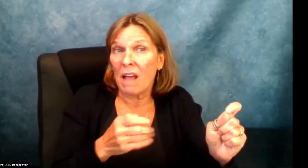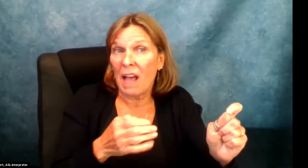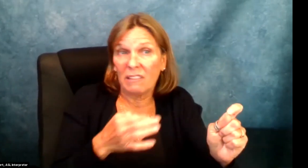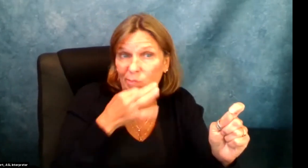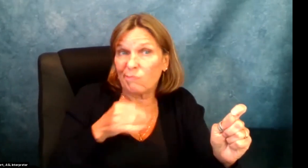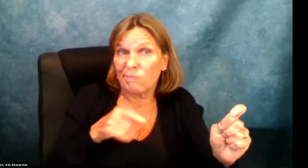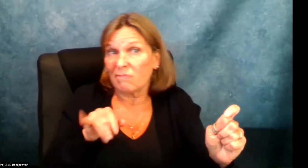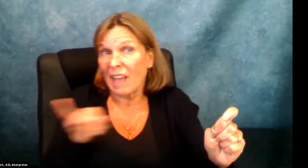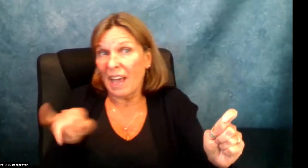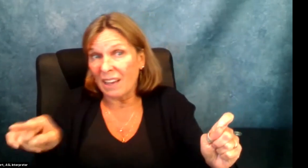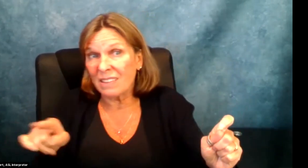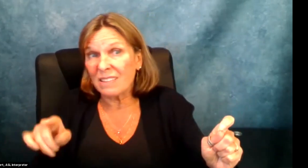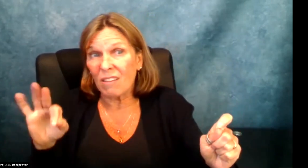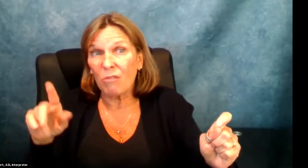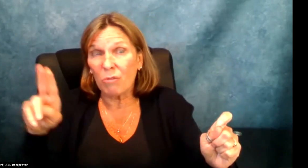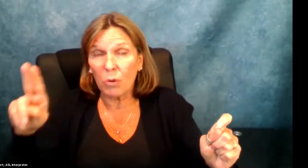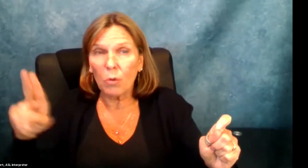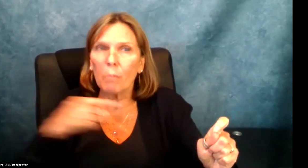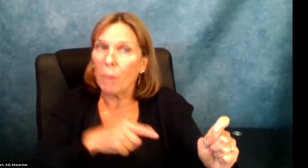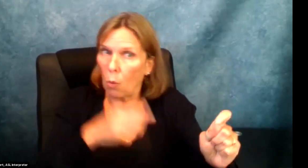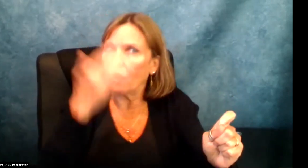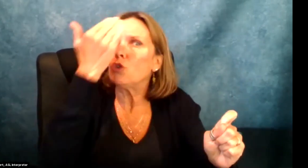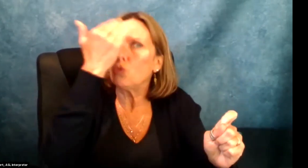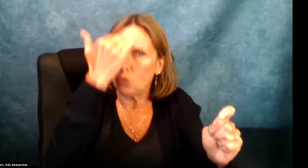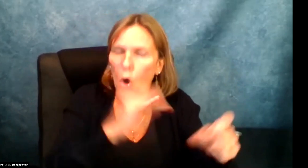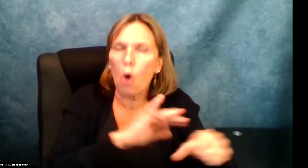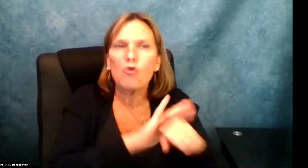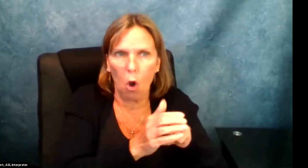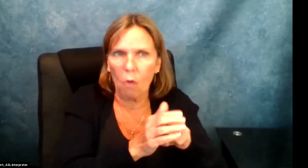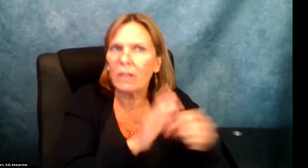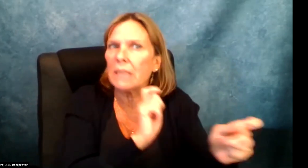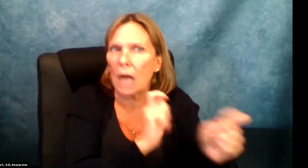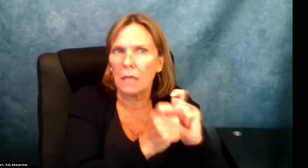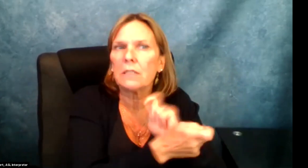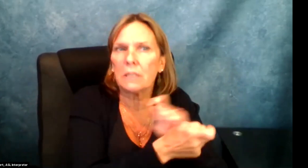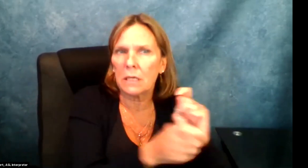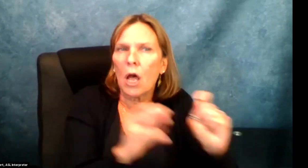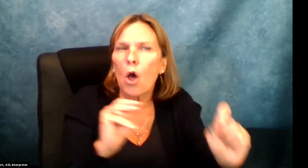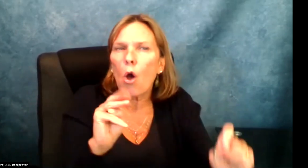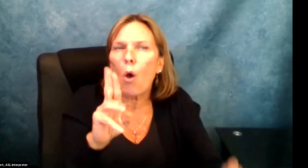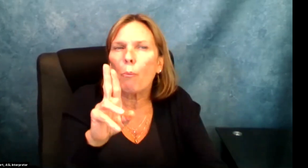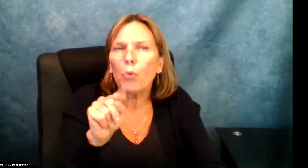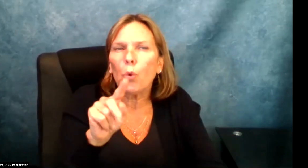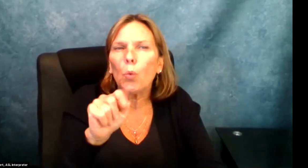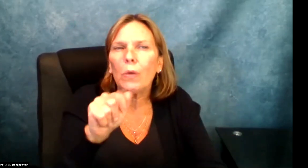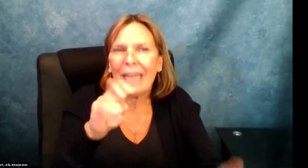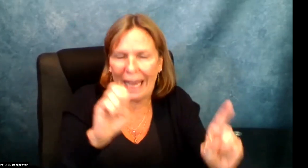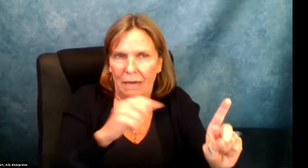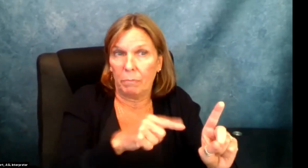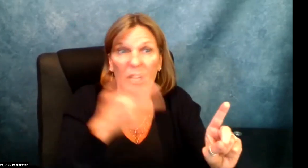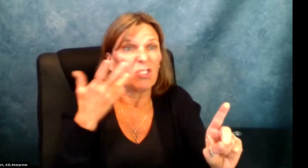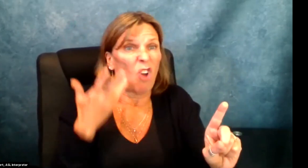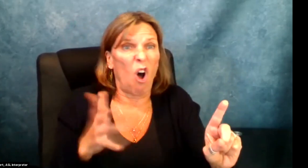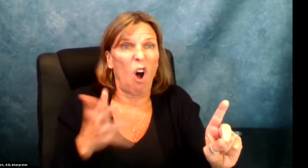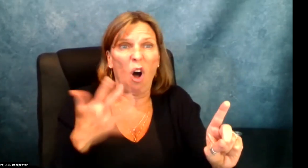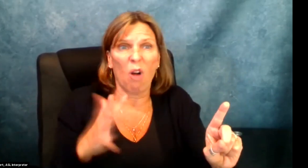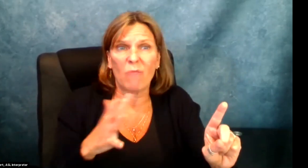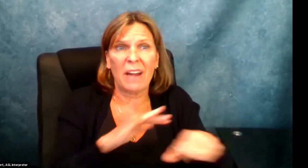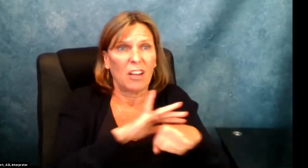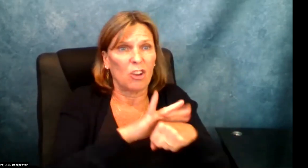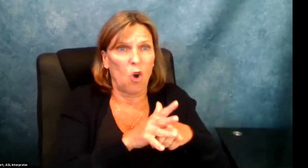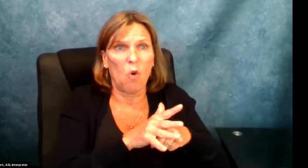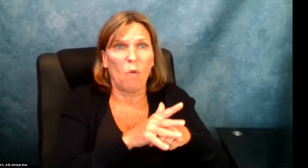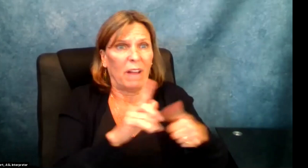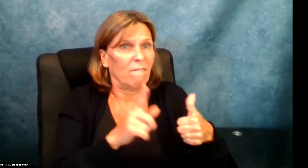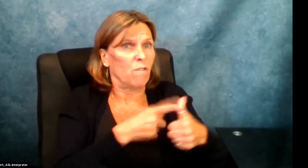follow the news, that COVID does mutate because there have been some variants. And the answer to